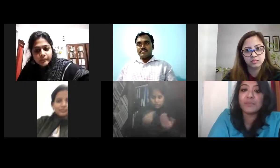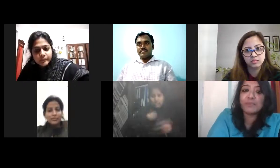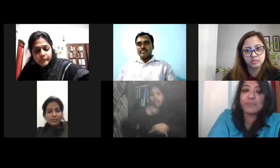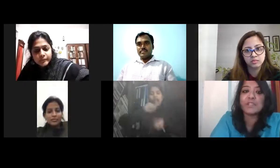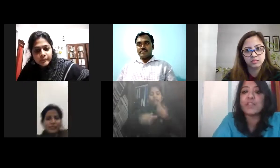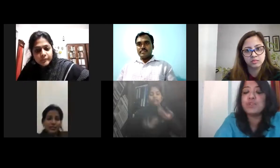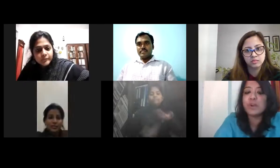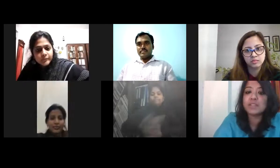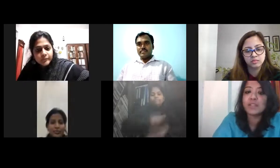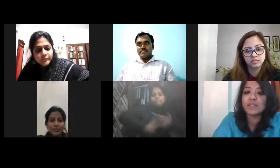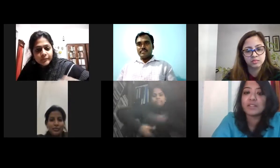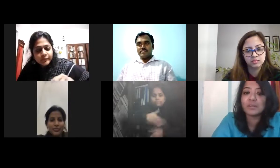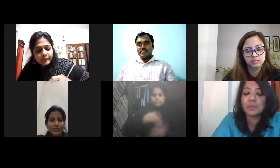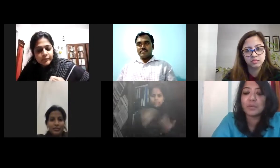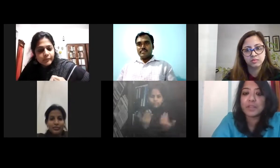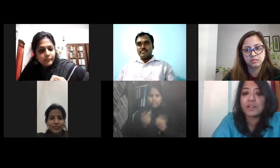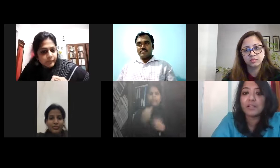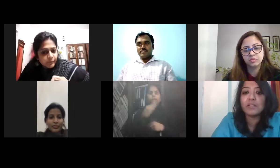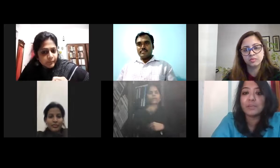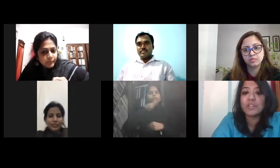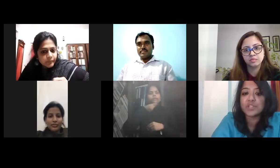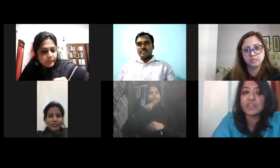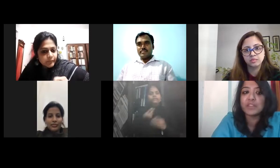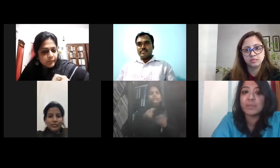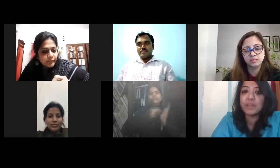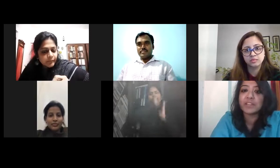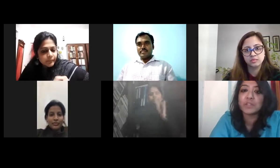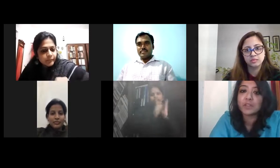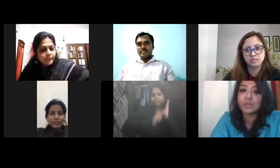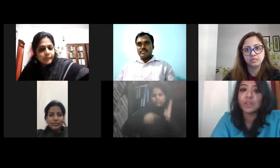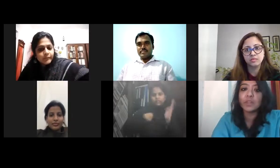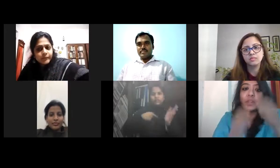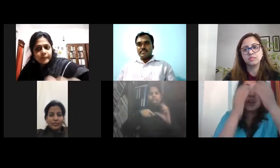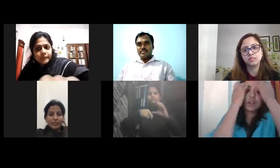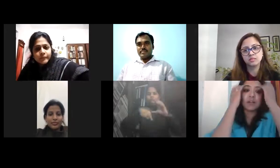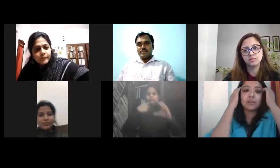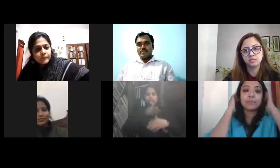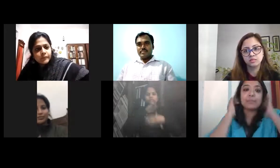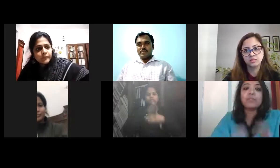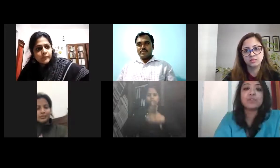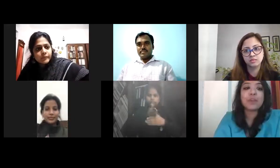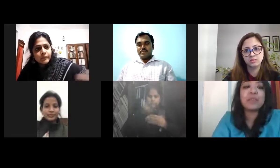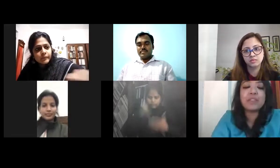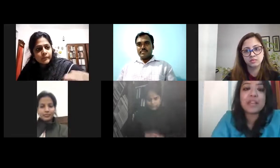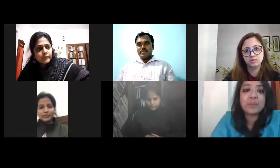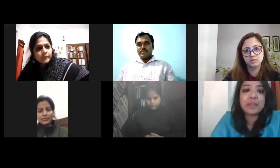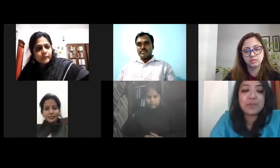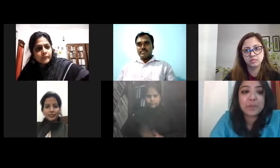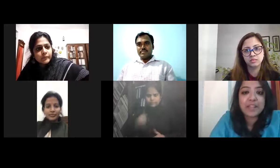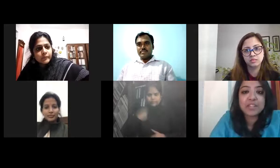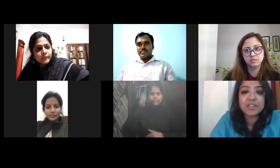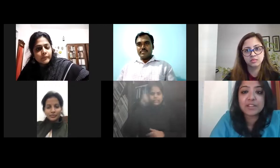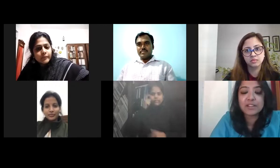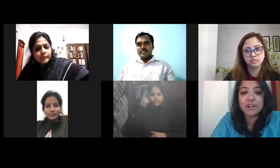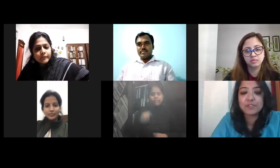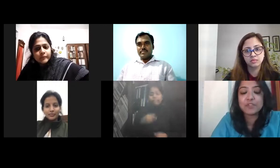possible. Please write to us, and we'll share the email IDs with you. So I think with that, we come to an